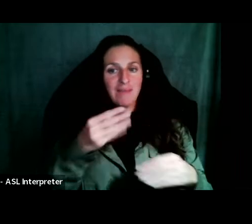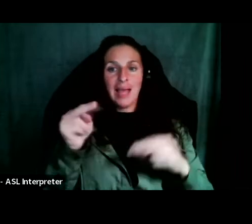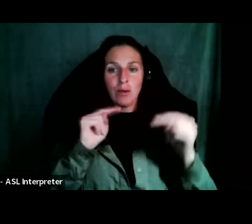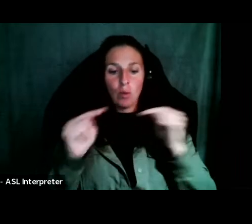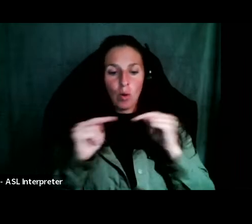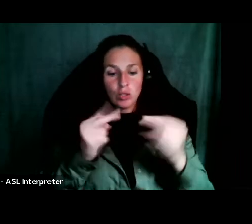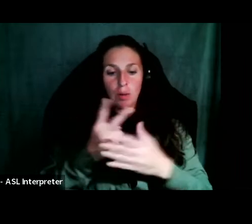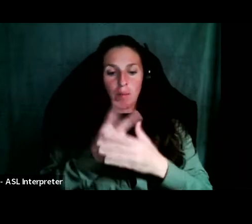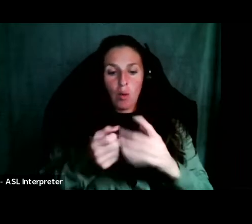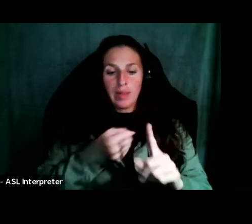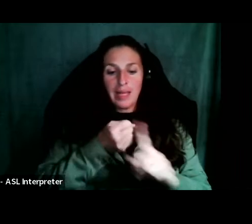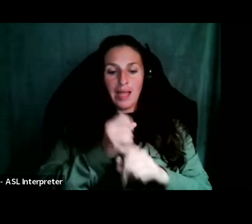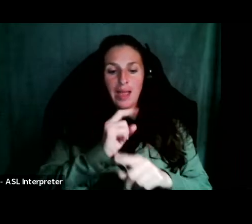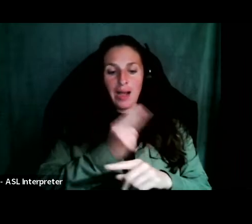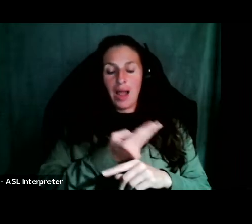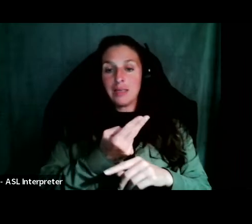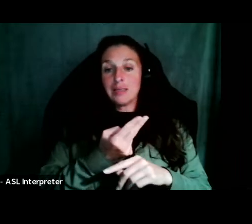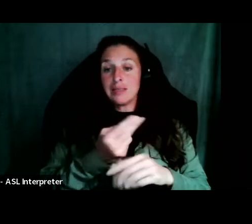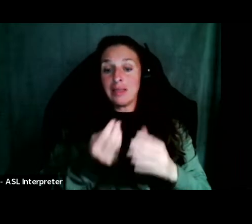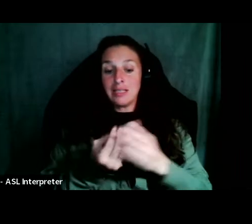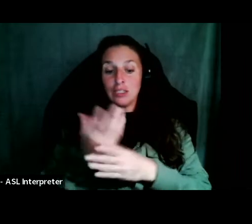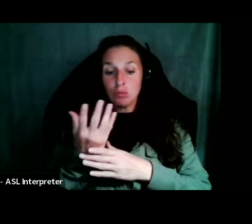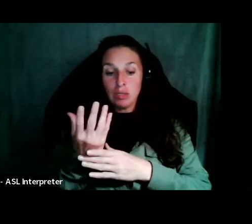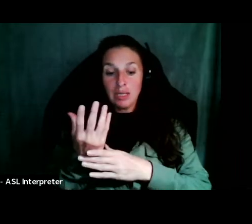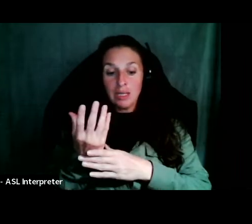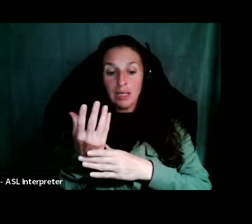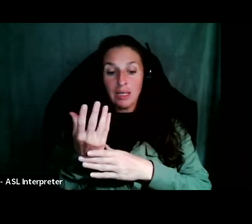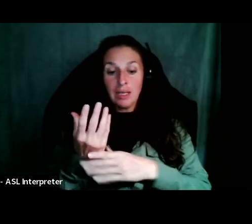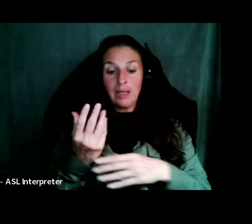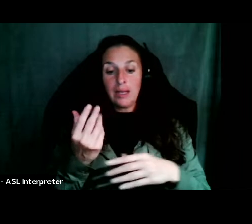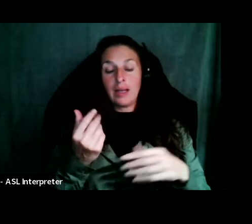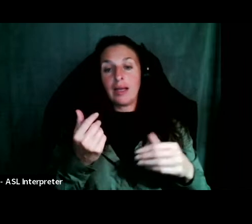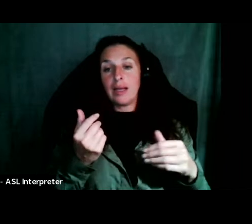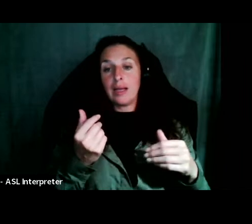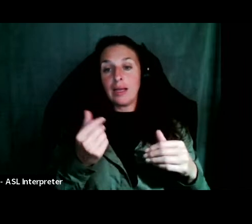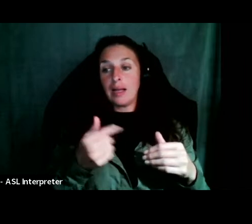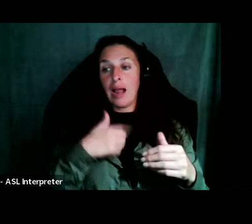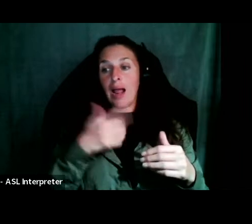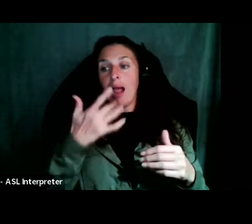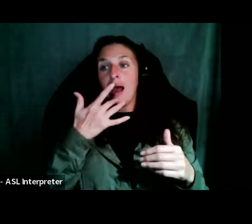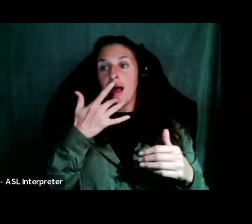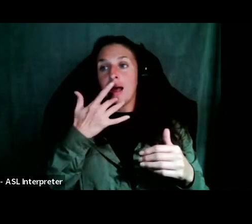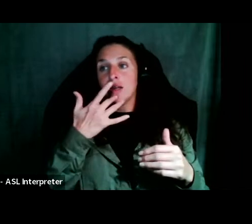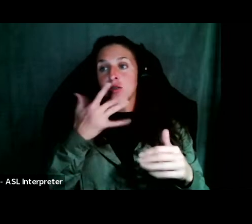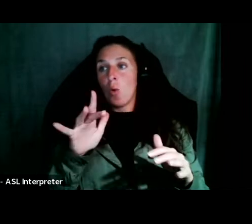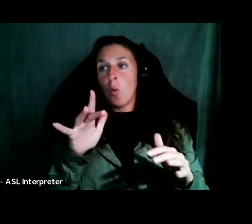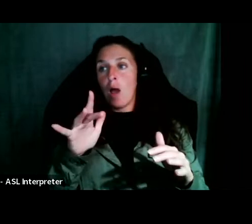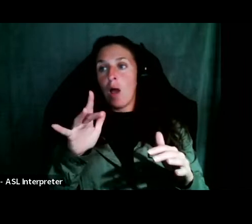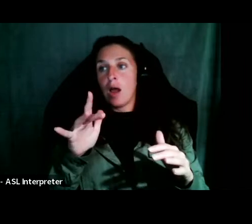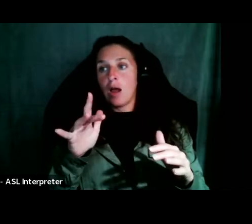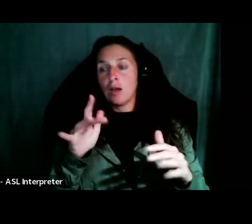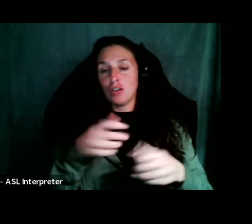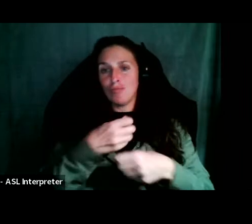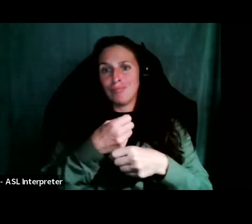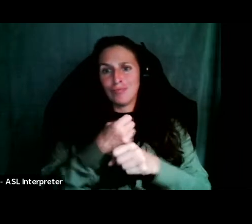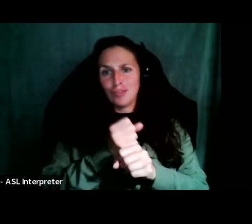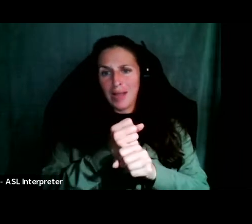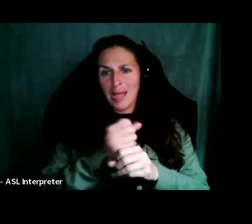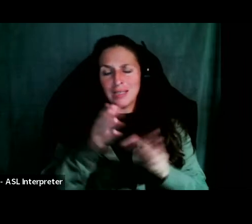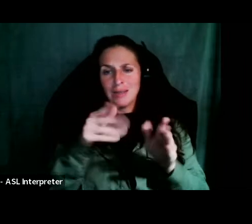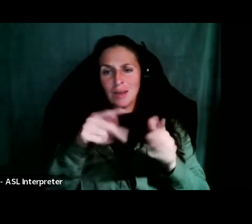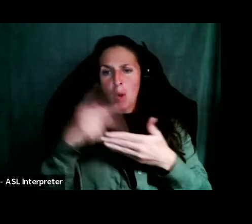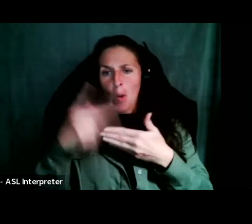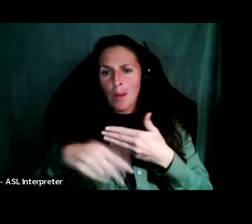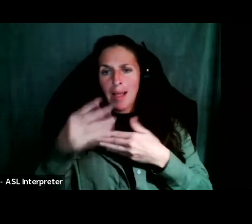hit us in the spring. I don't want to go and spend, or I don't want to create programs and plans